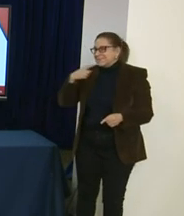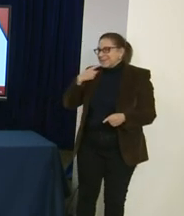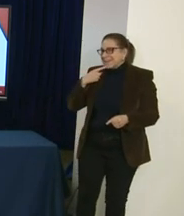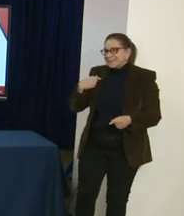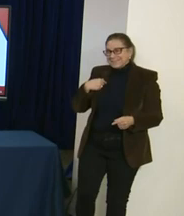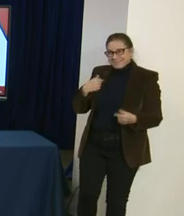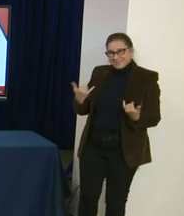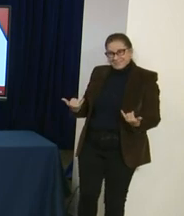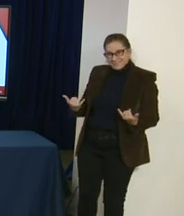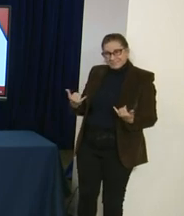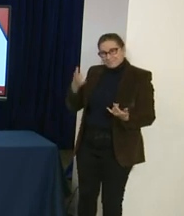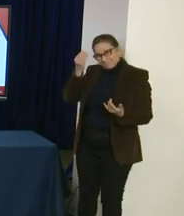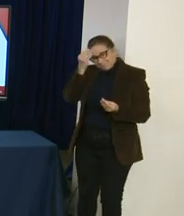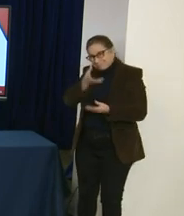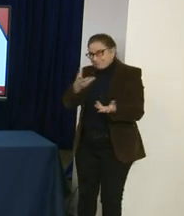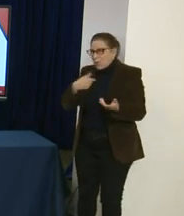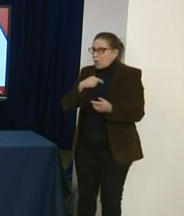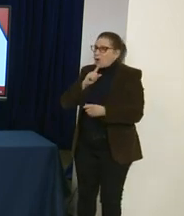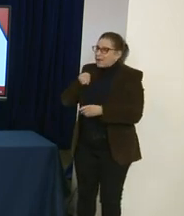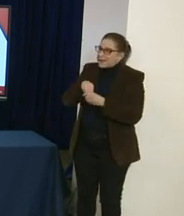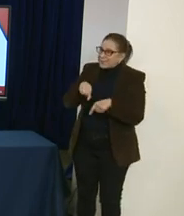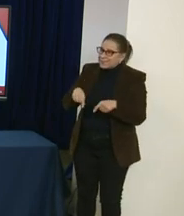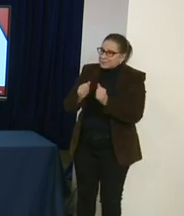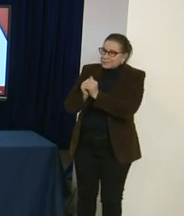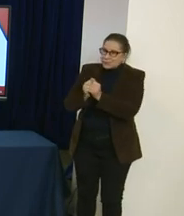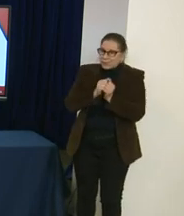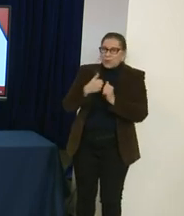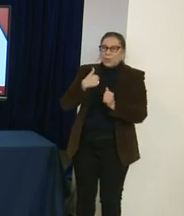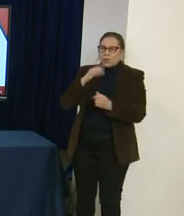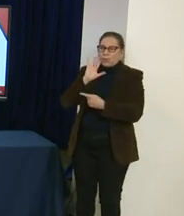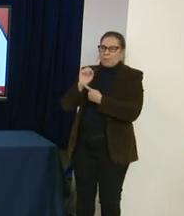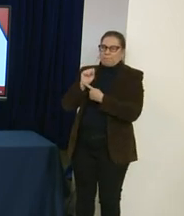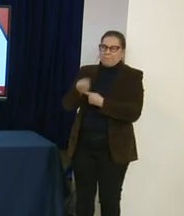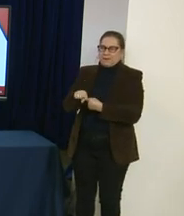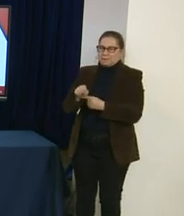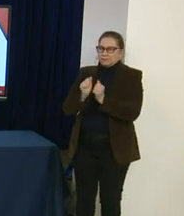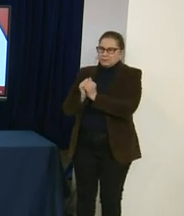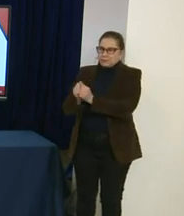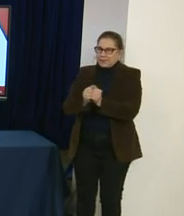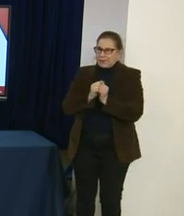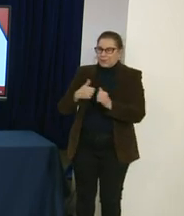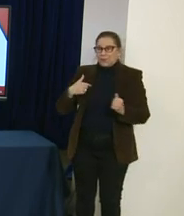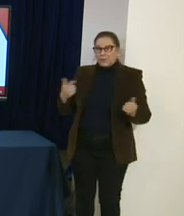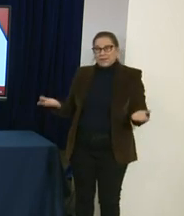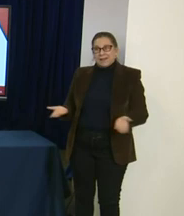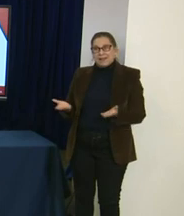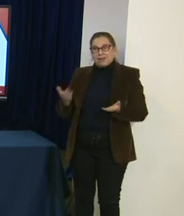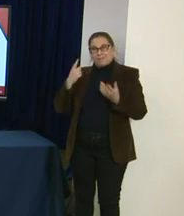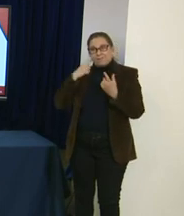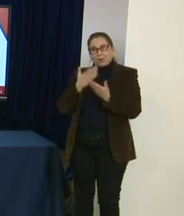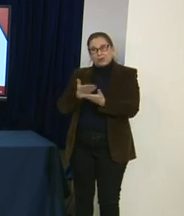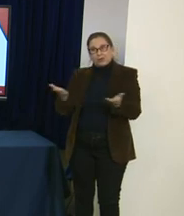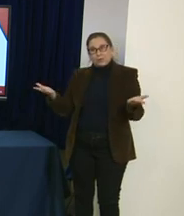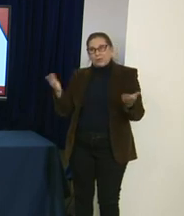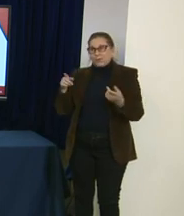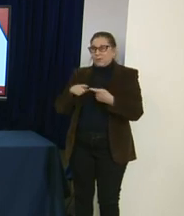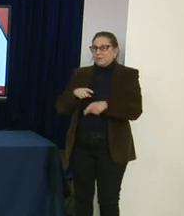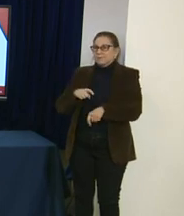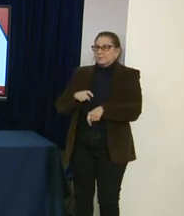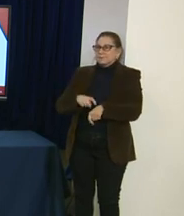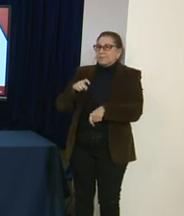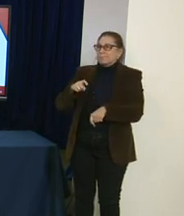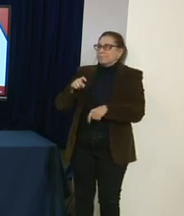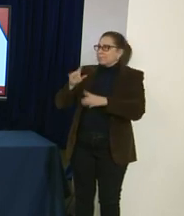look a little bit different, our commitment is the same. We're here for you when times are great and when times are not so great. For the latest information